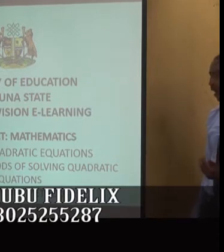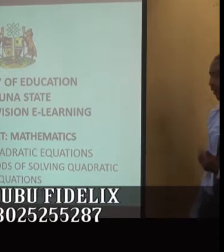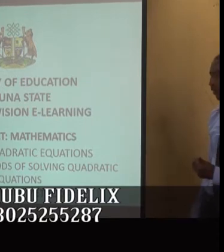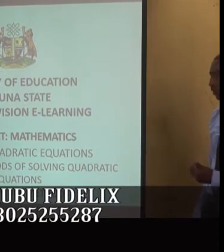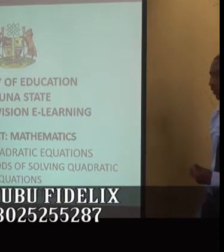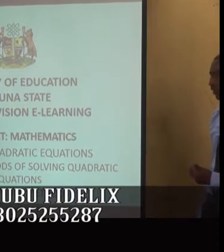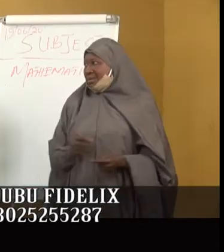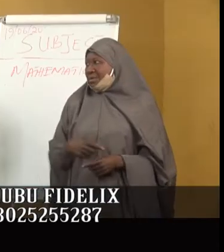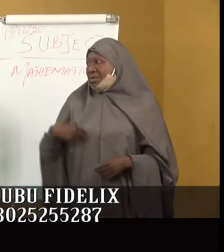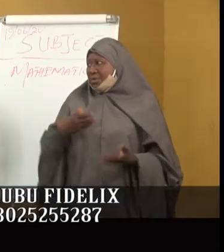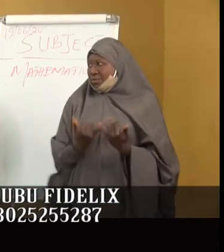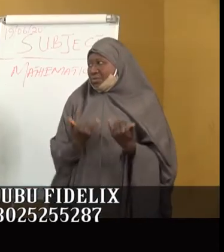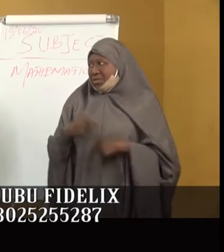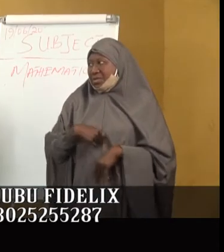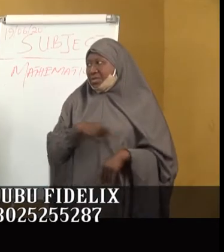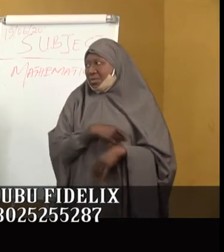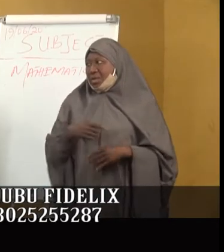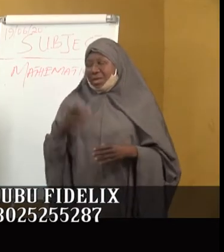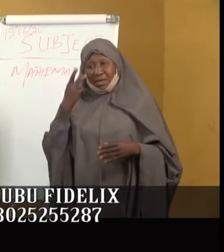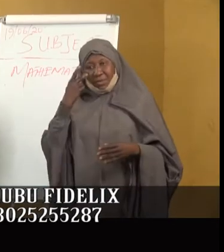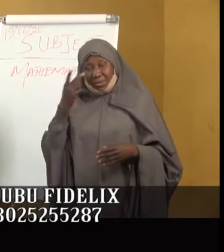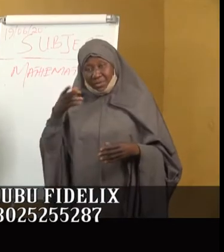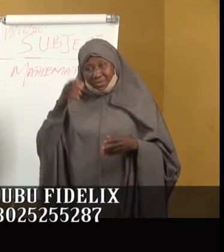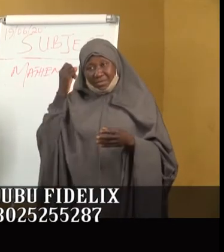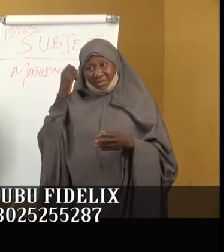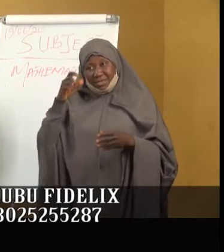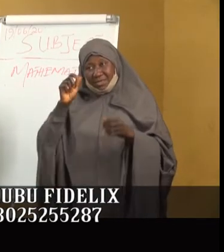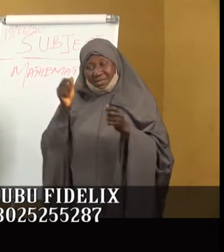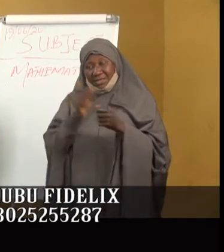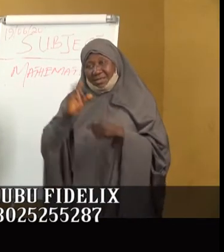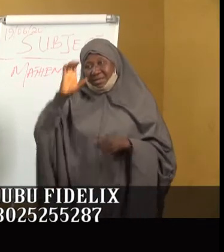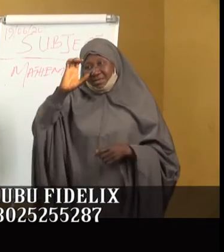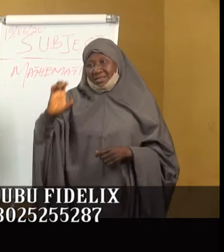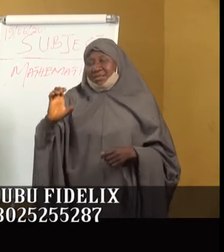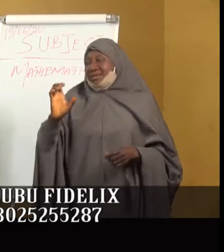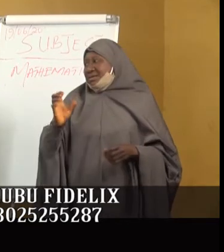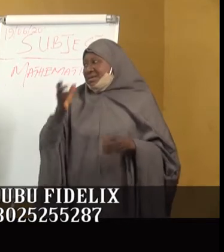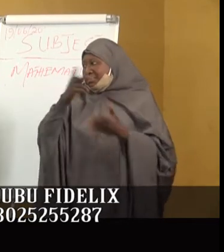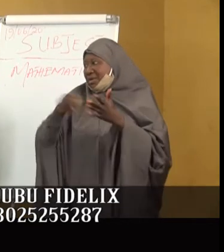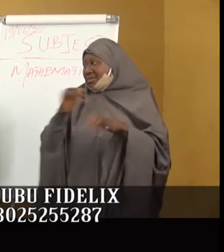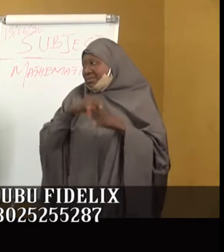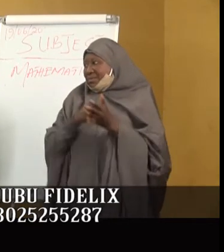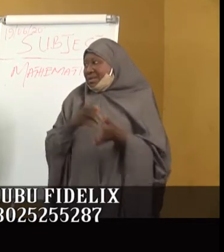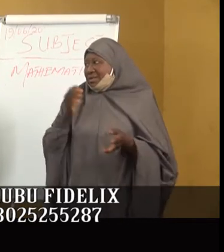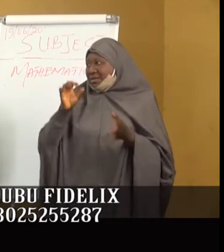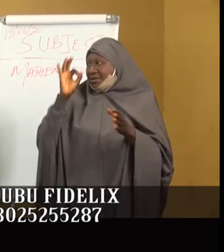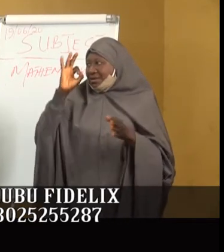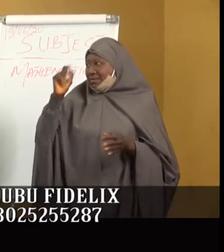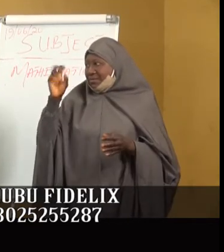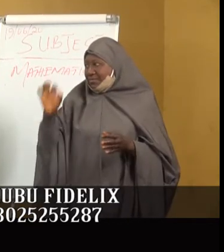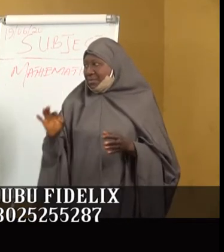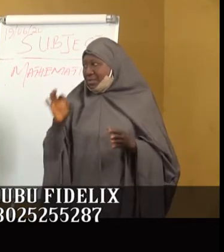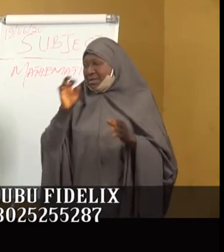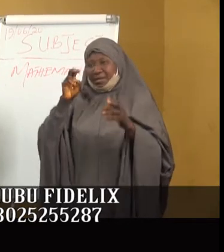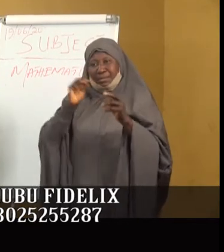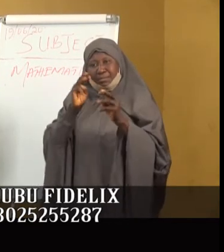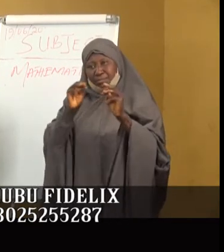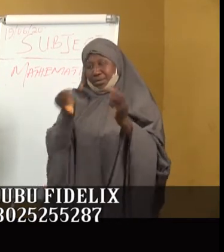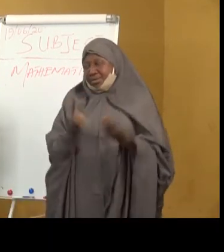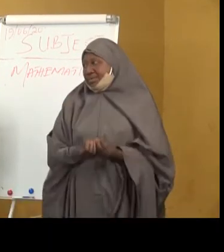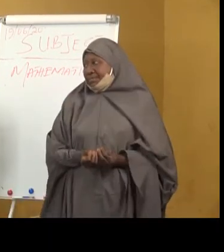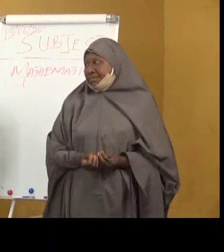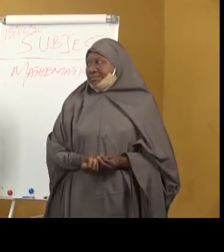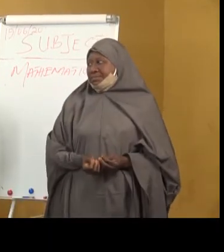Today, we are going to consider the C part of it, that is the formula method. Take note, the